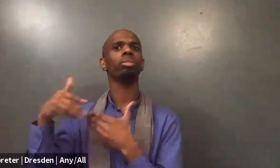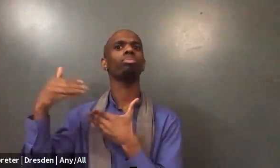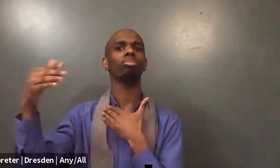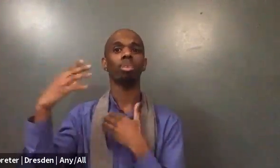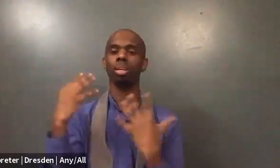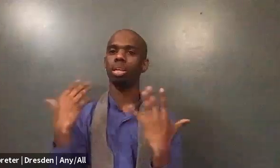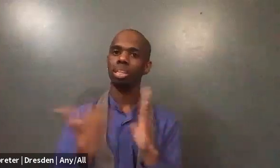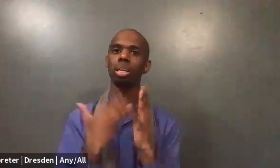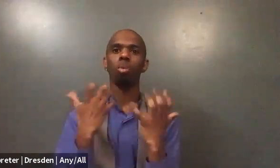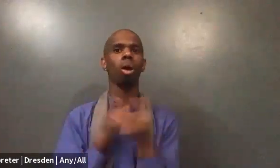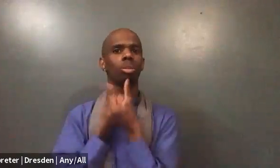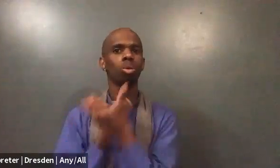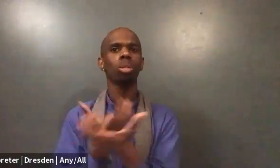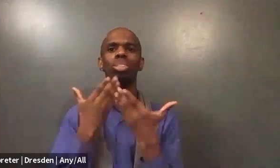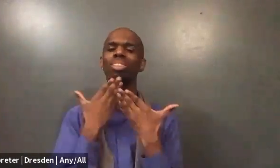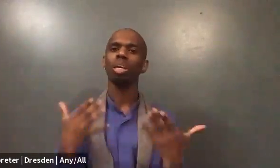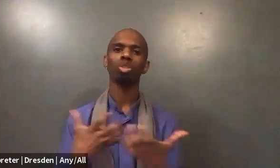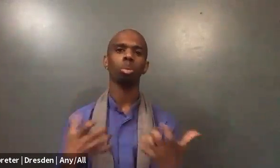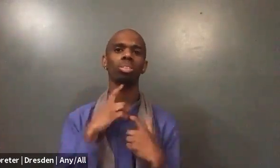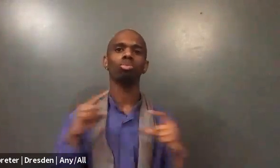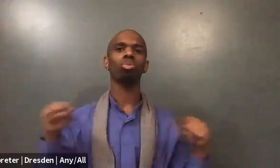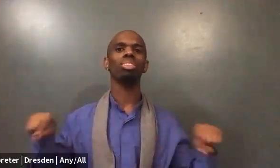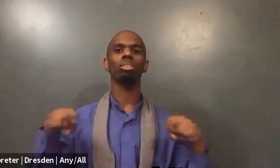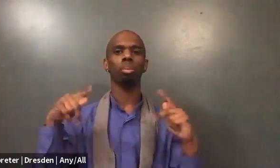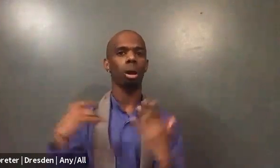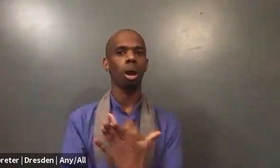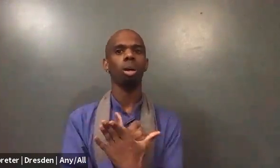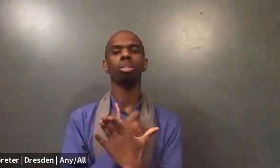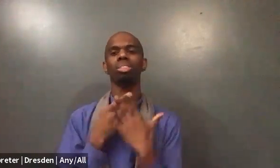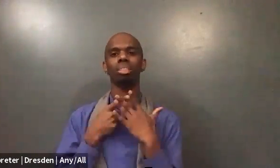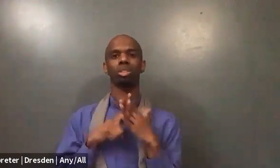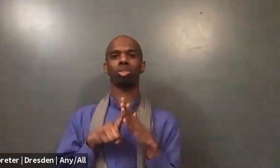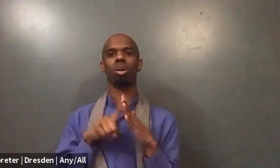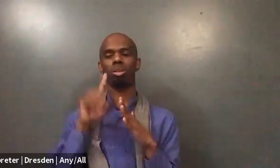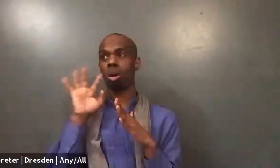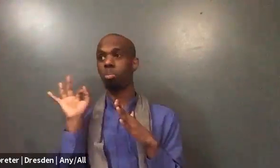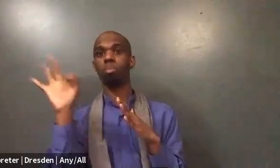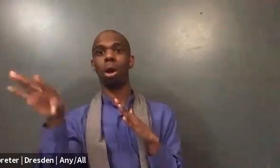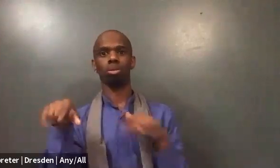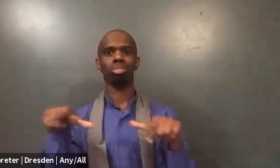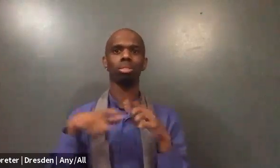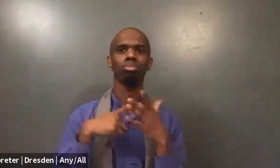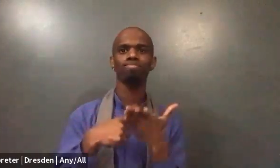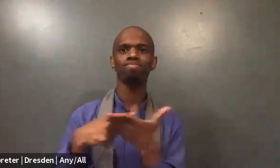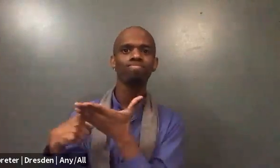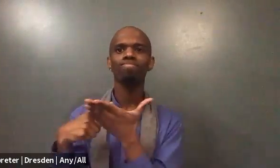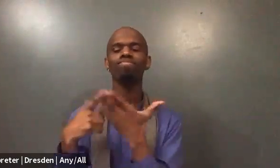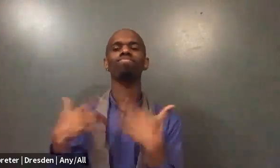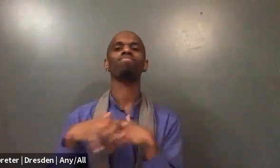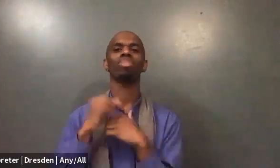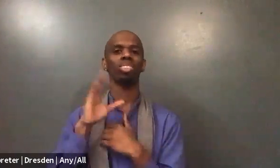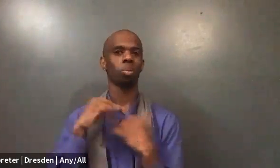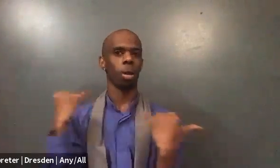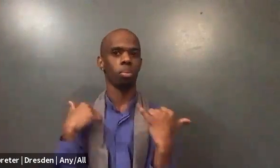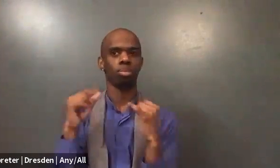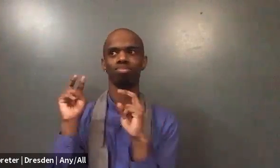for opening this door to even begin to have these conversations. So I'm looking forward to the rest